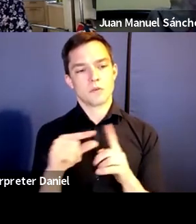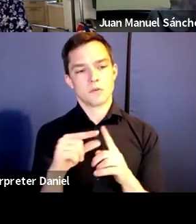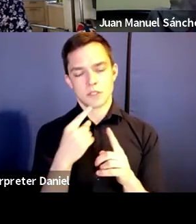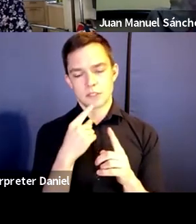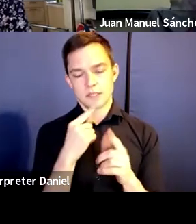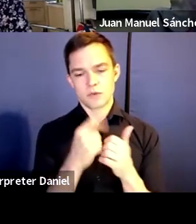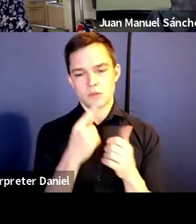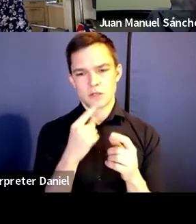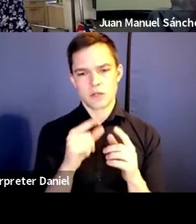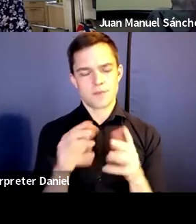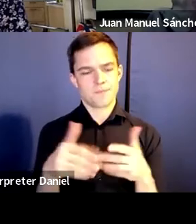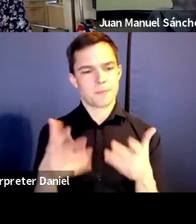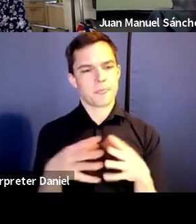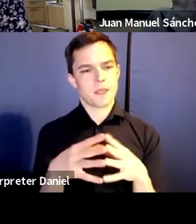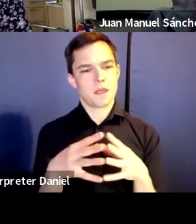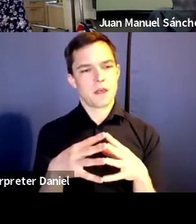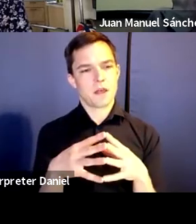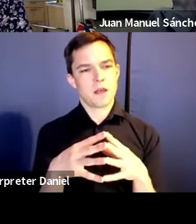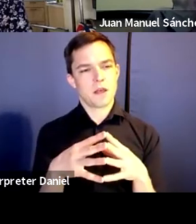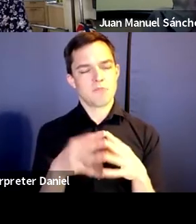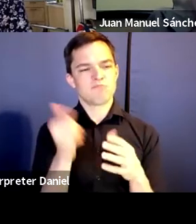that it's